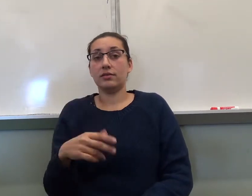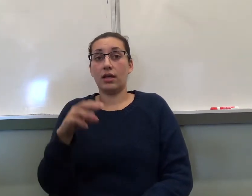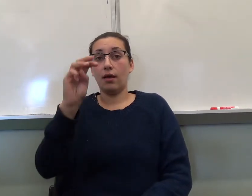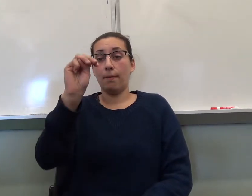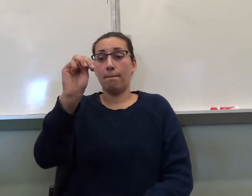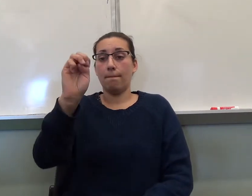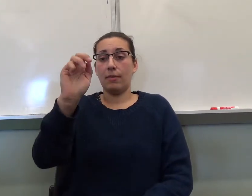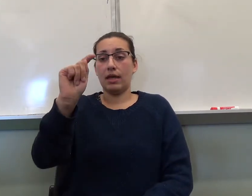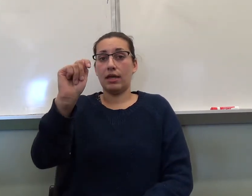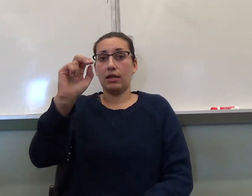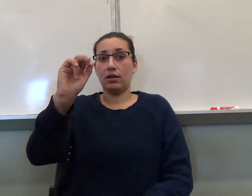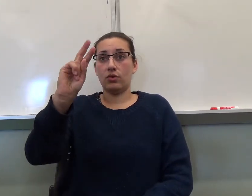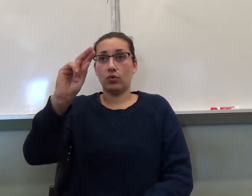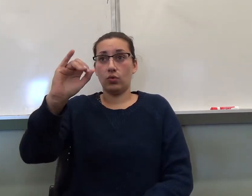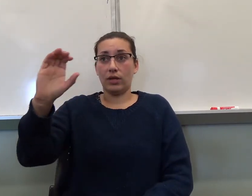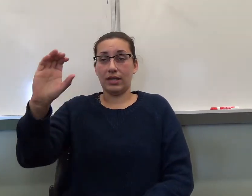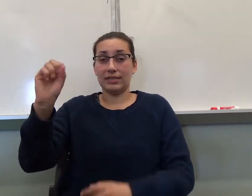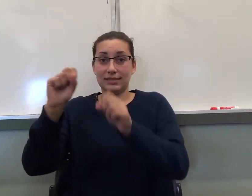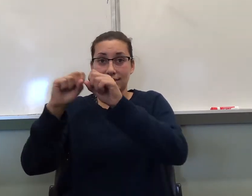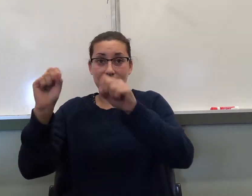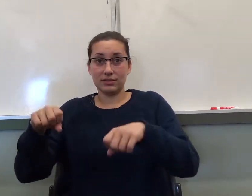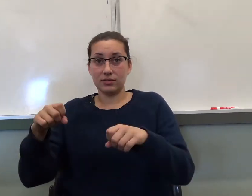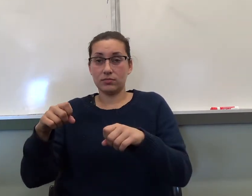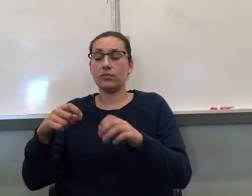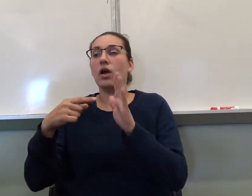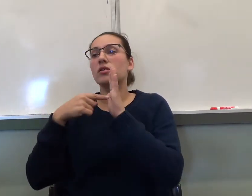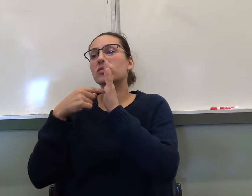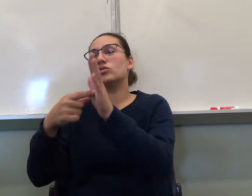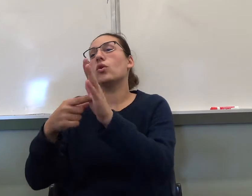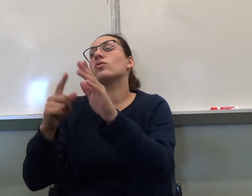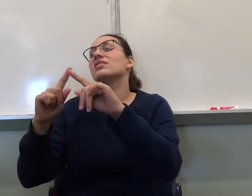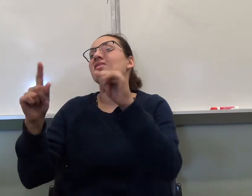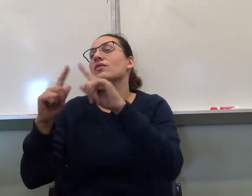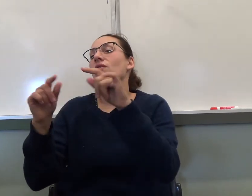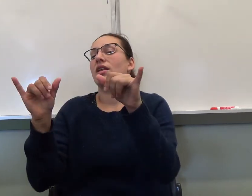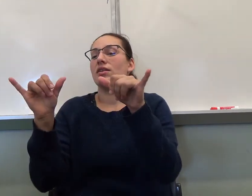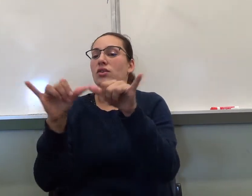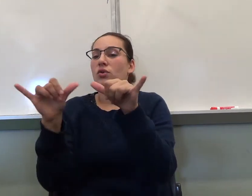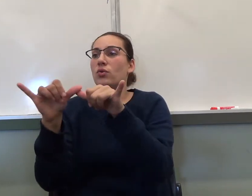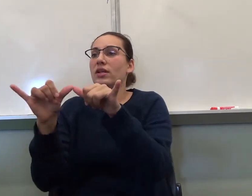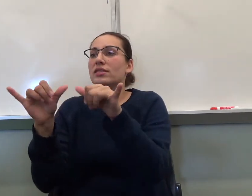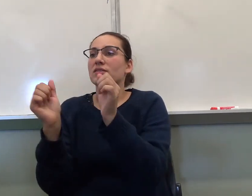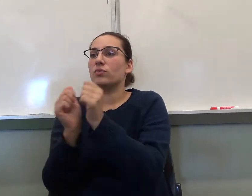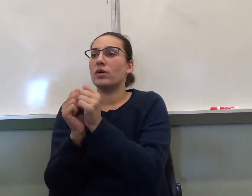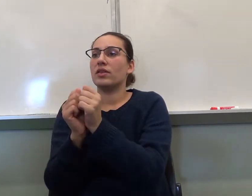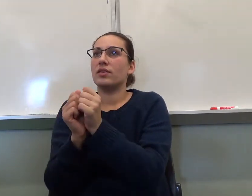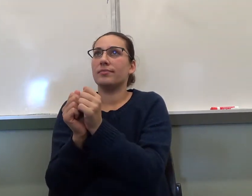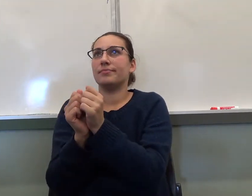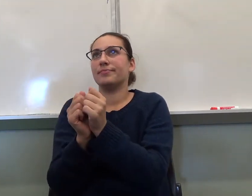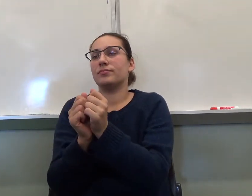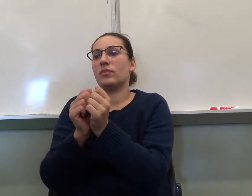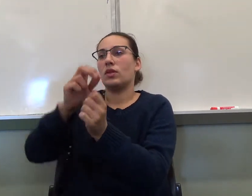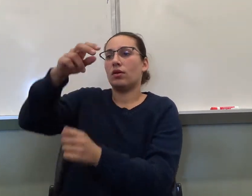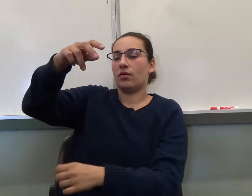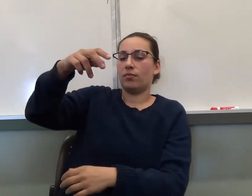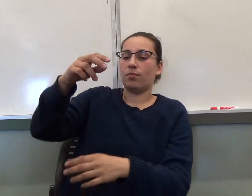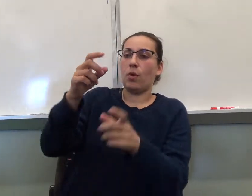signifies different units of length with prefixes. They all have the word meter on them, but you know, if you're